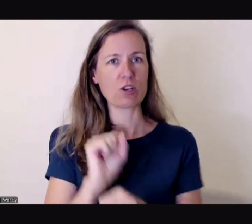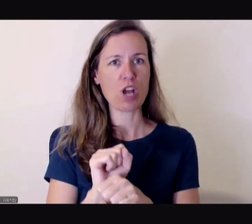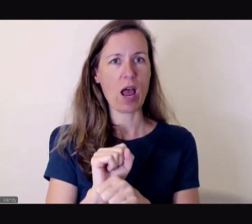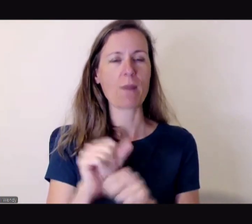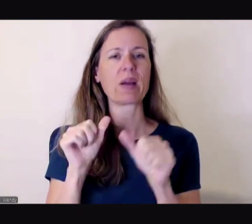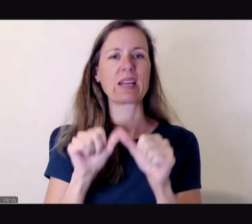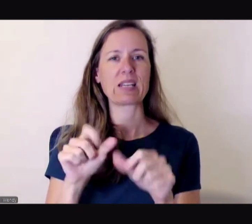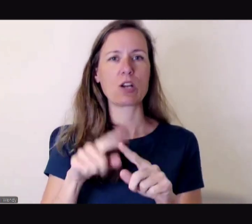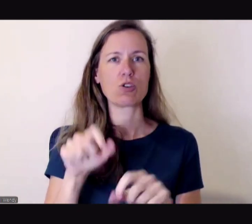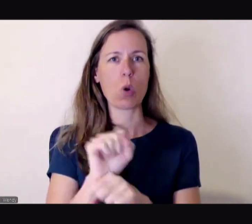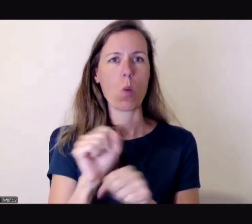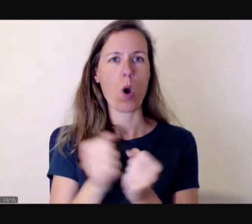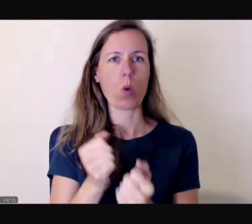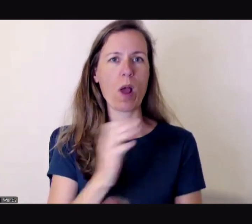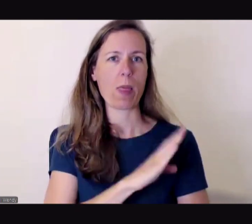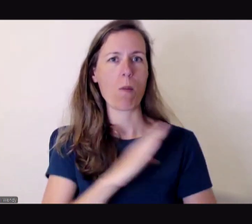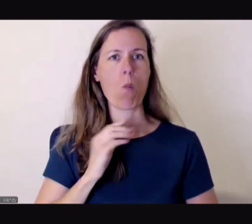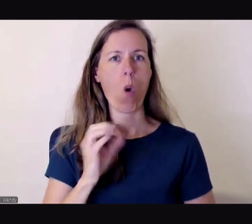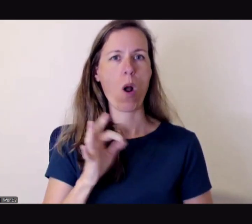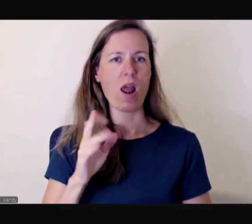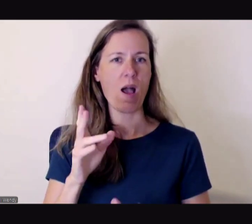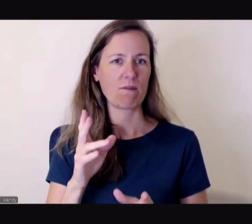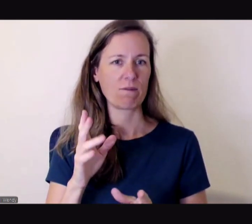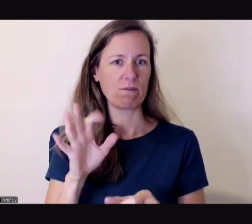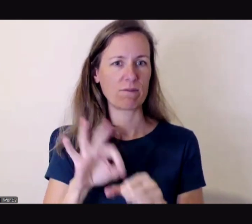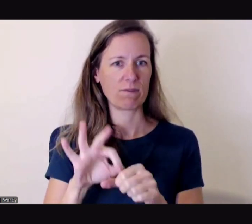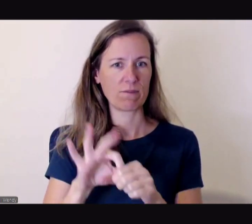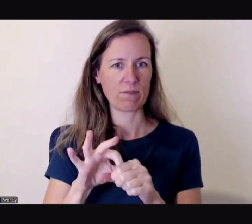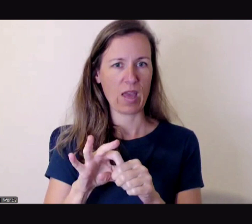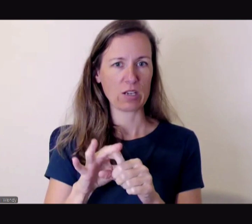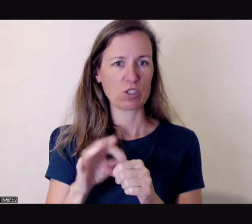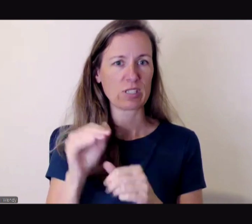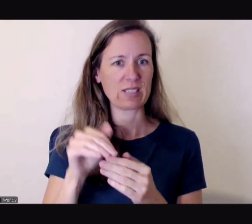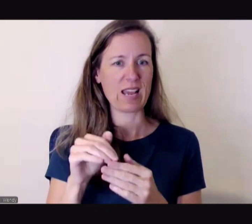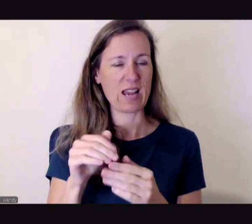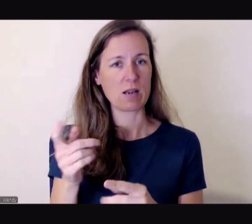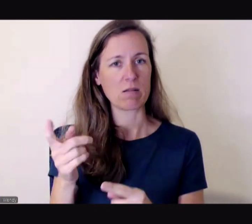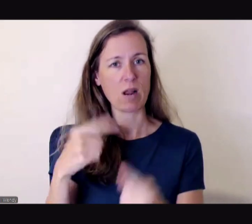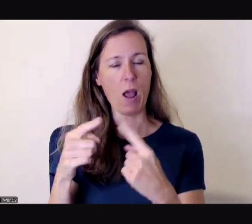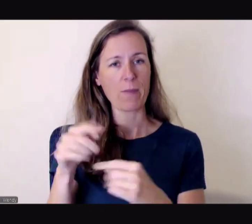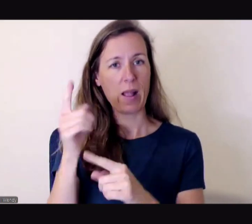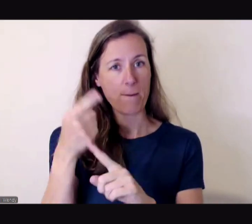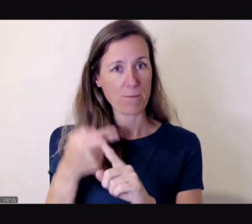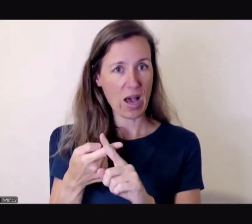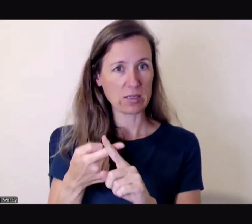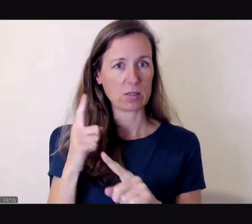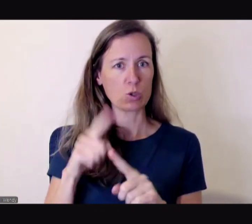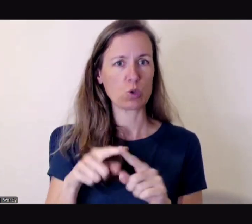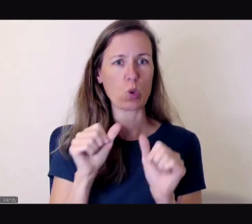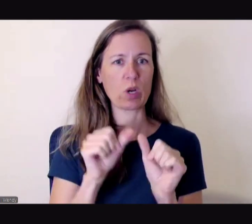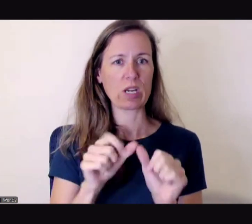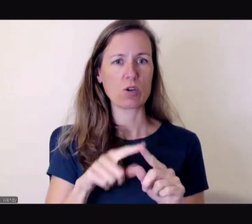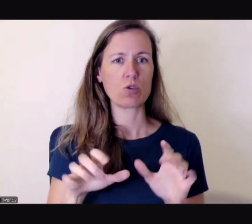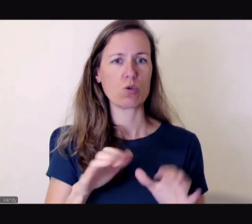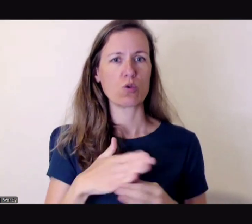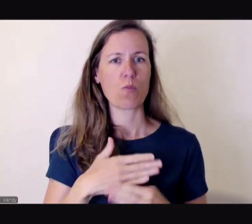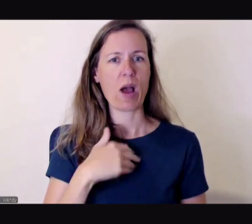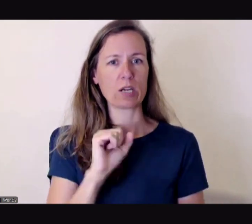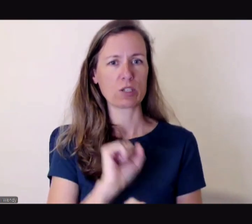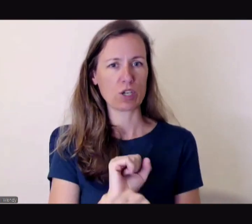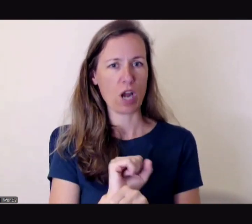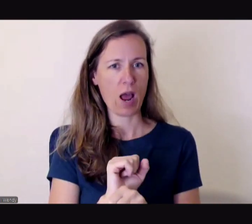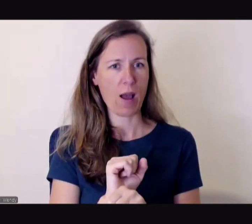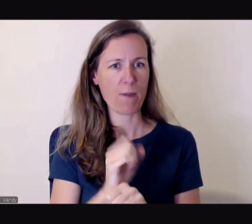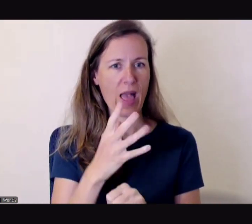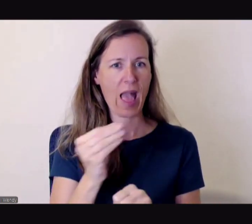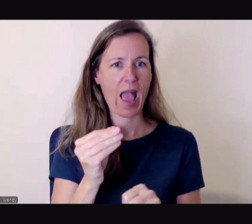necessary improvements internally and advocate to you all for the improvements we'd like to see from you to shore up our election